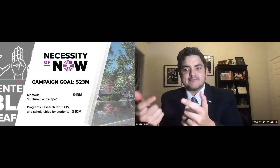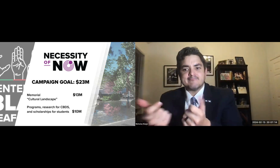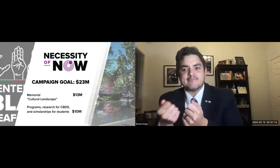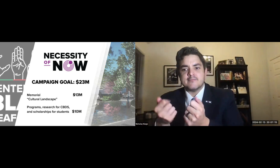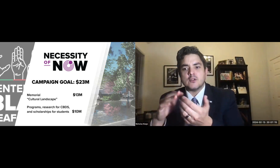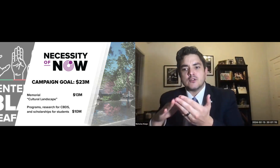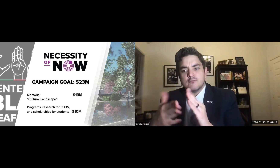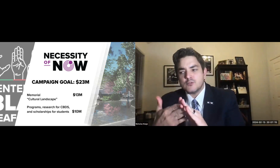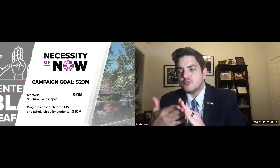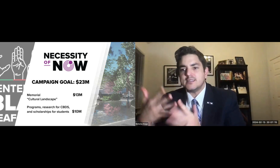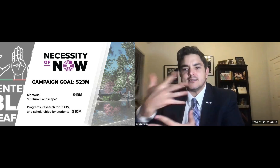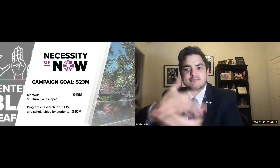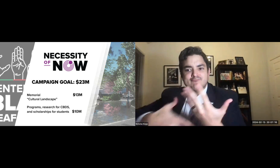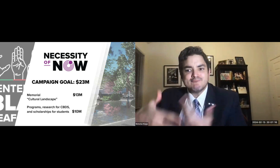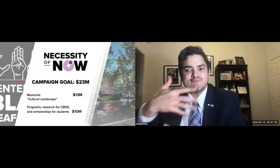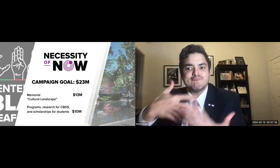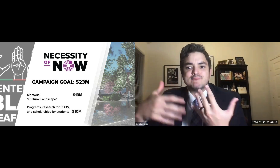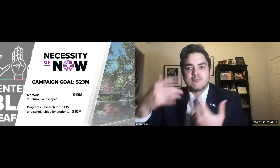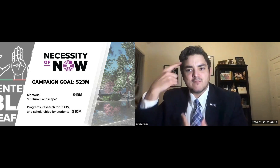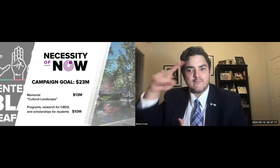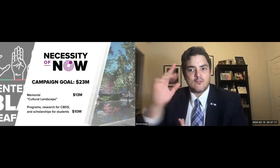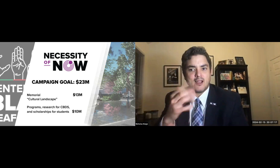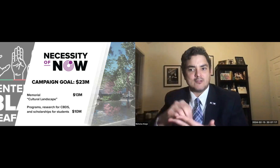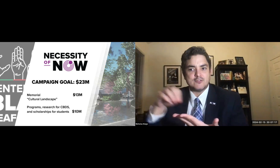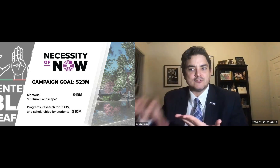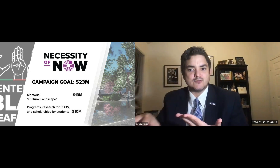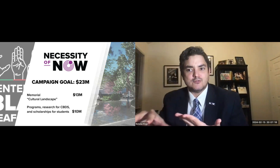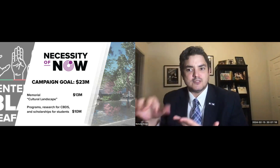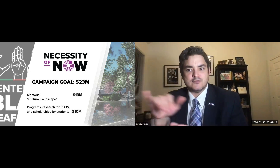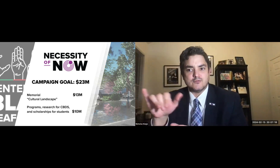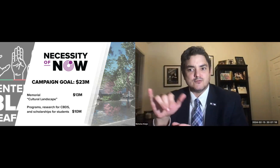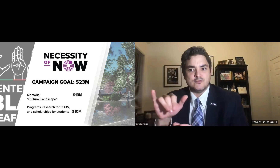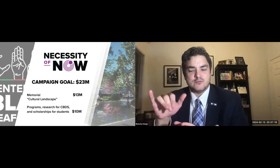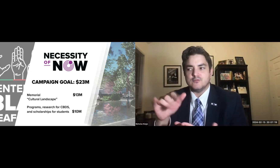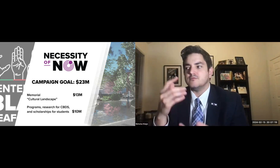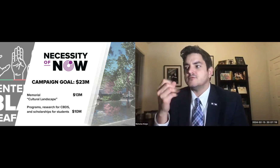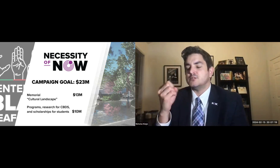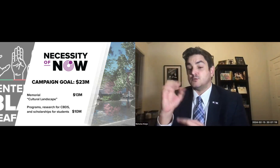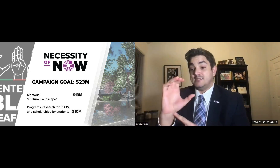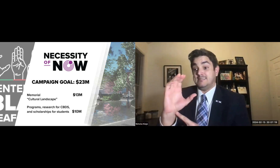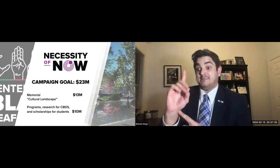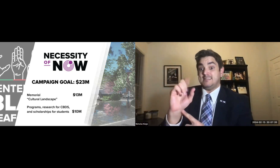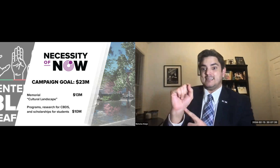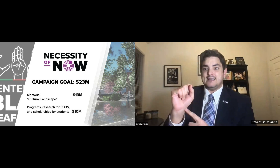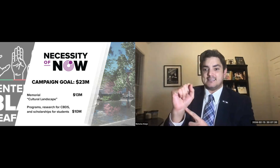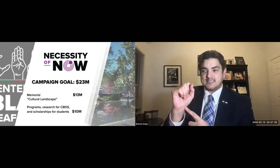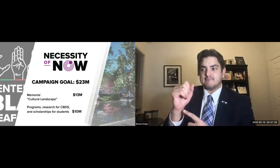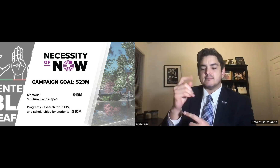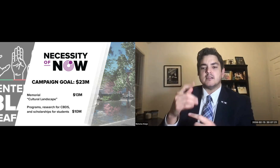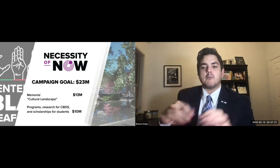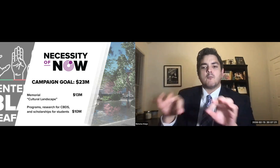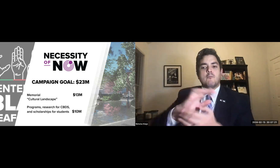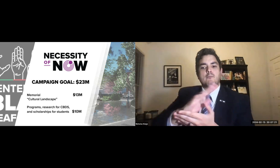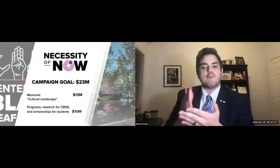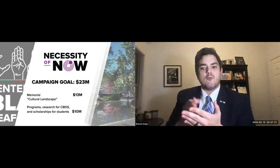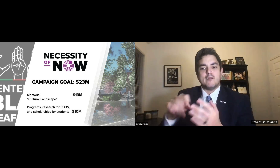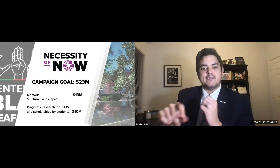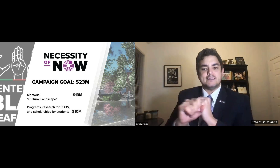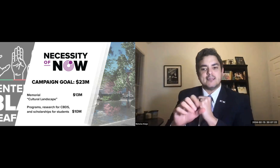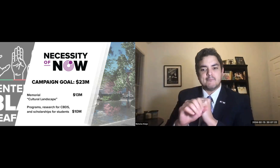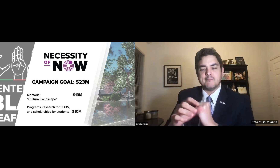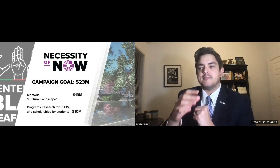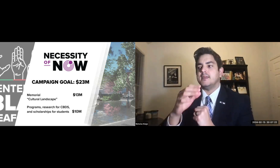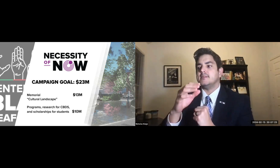research, as well as pulling in the community for social events and for our students also to have a space where they can